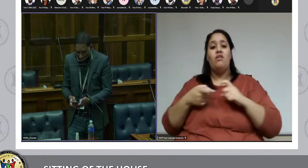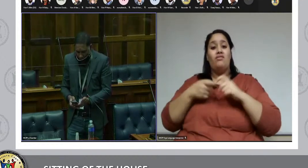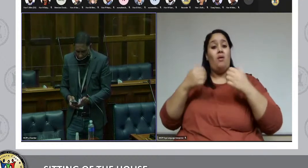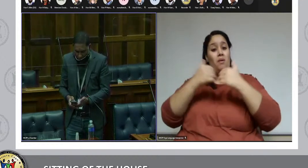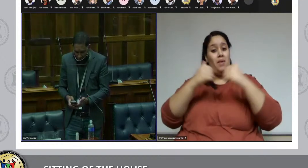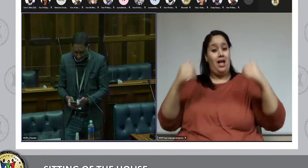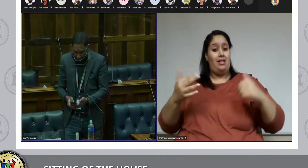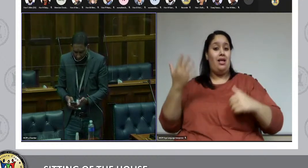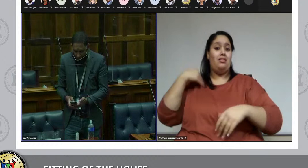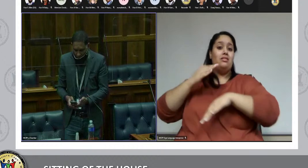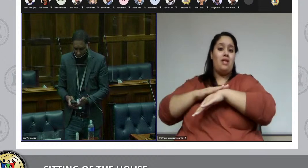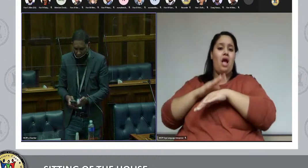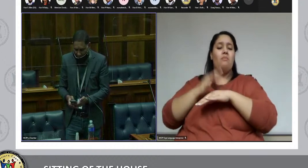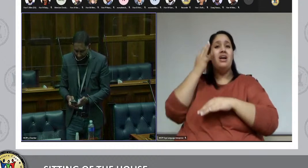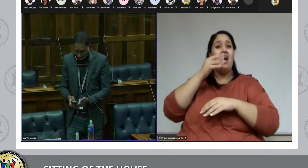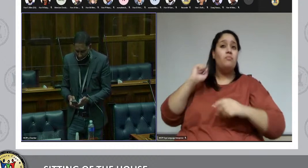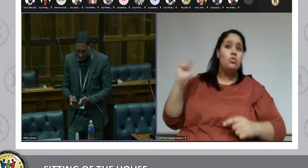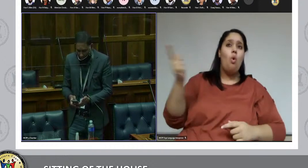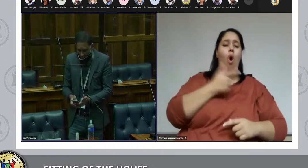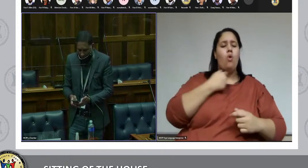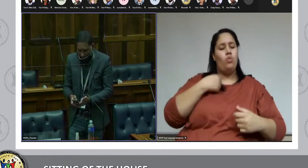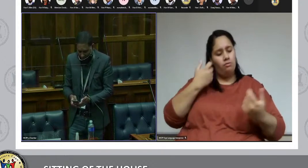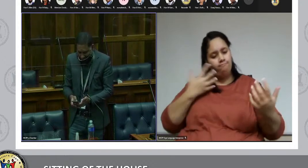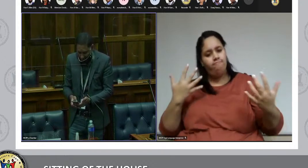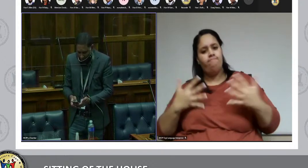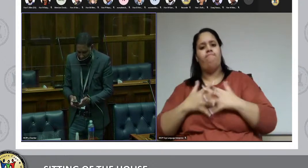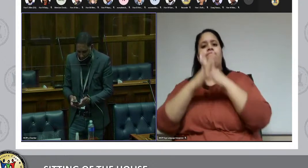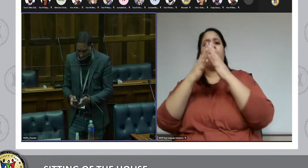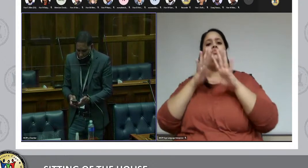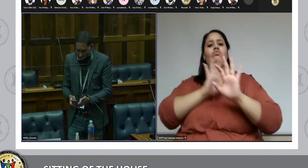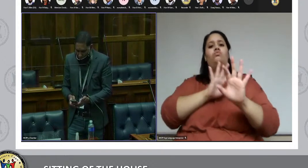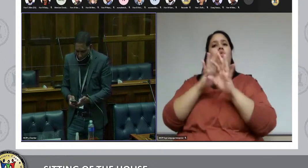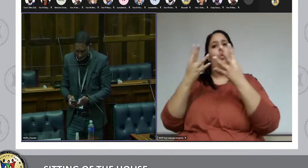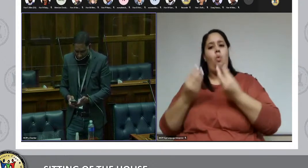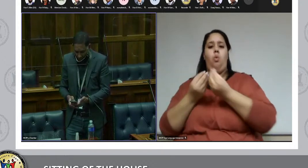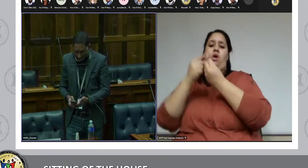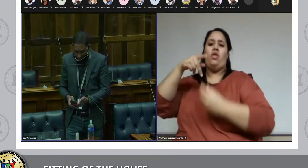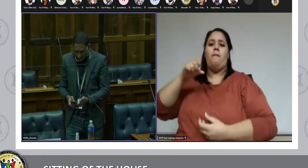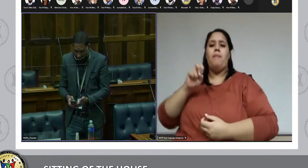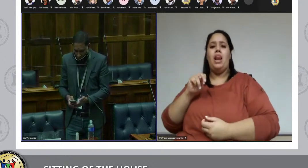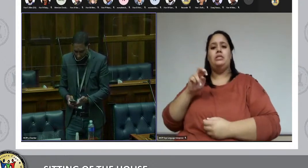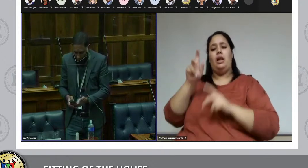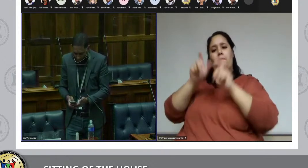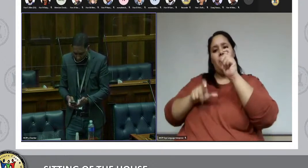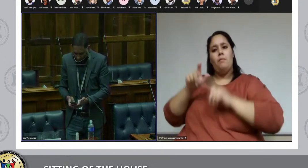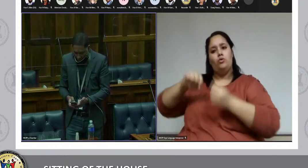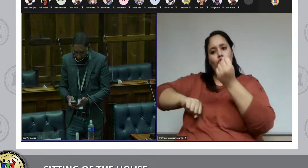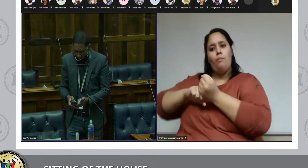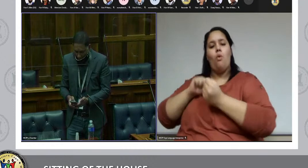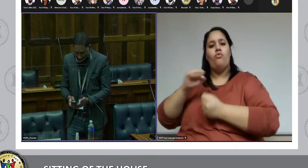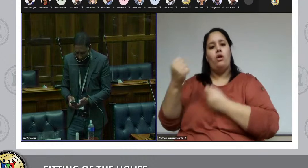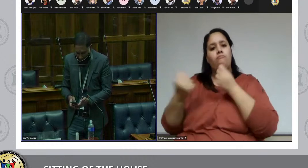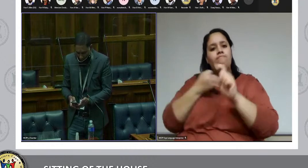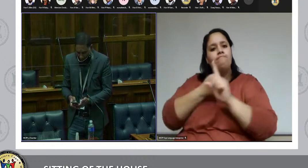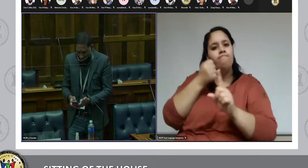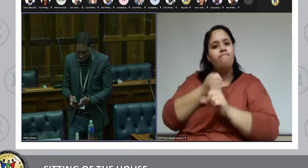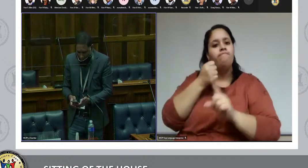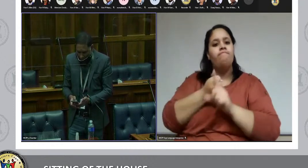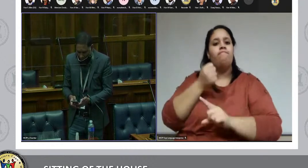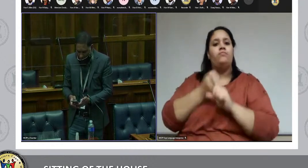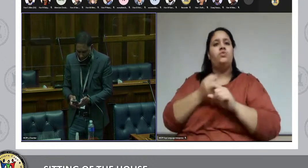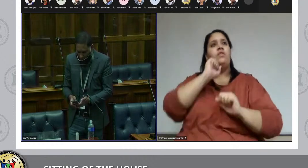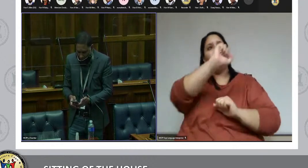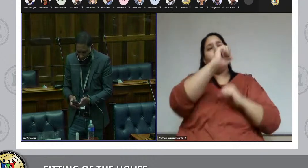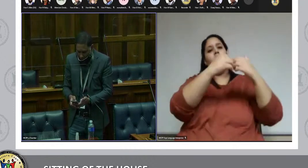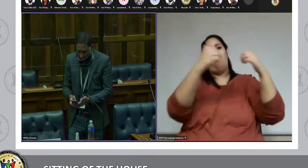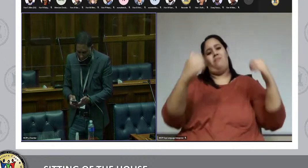at all levels, to stand in solidarity with the Palestinians to support their struggle against occupation and apartheid.